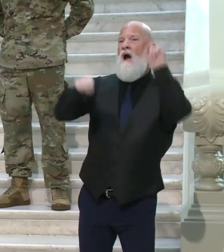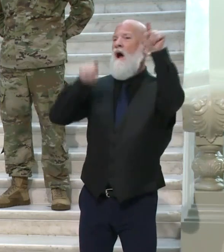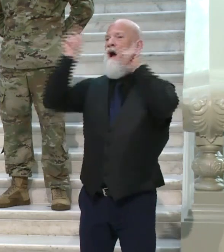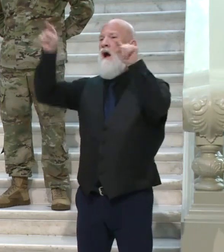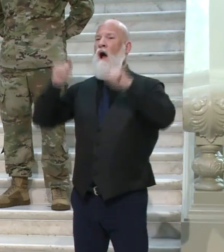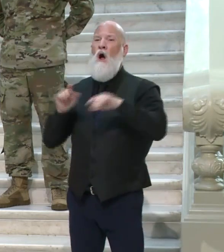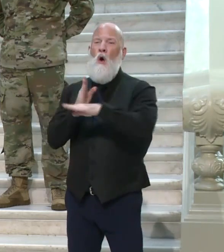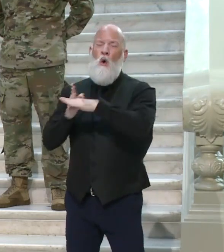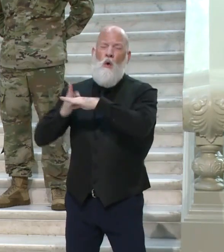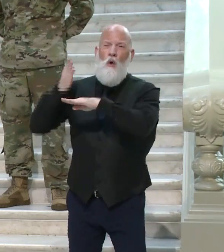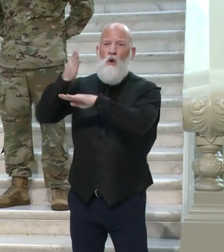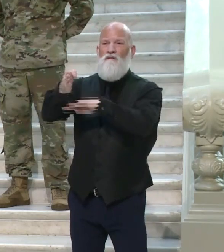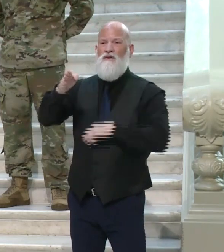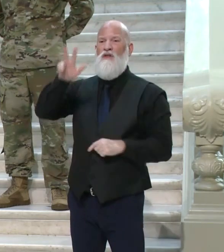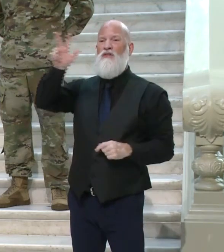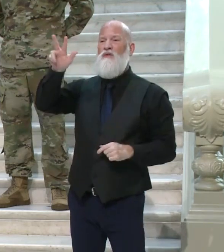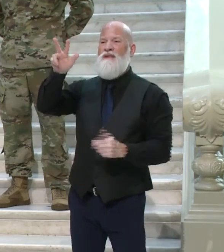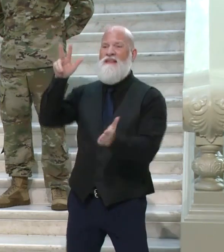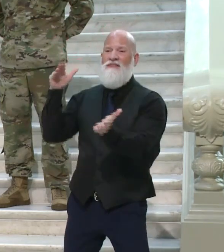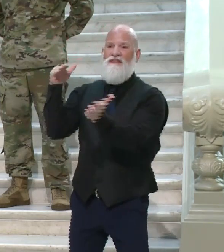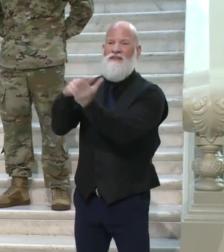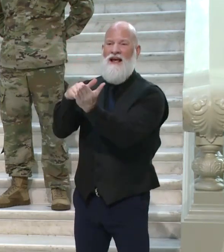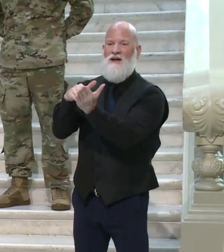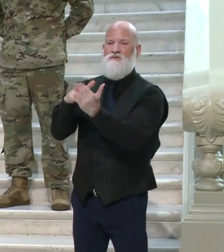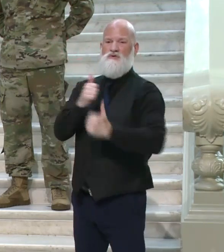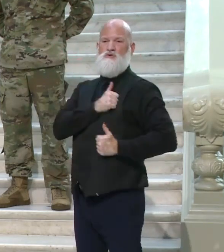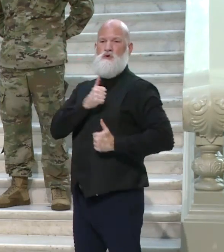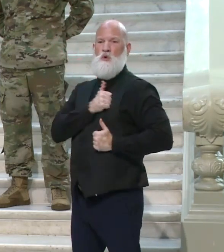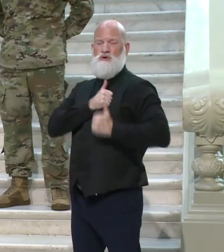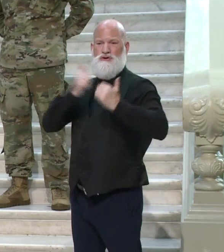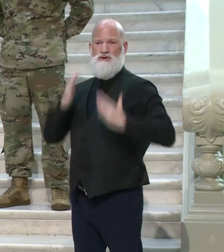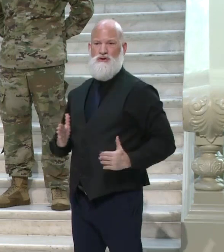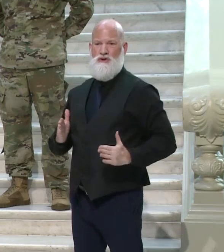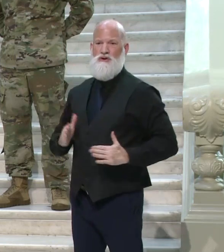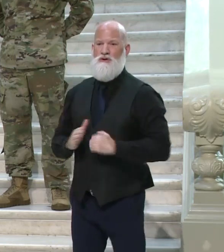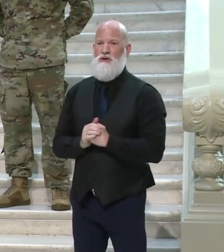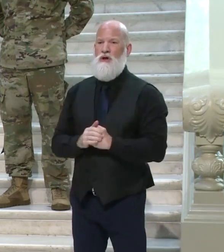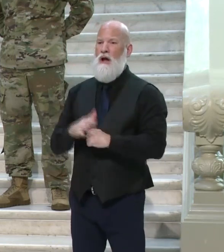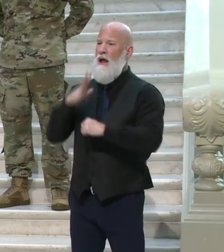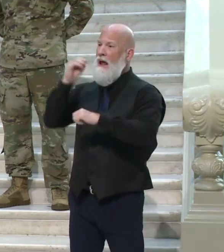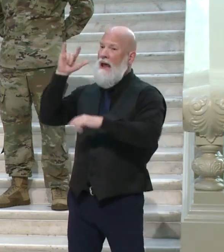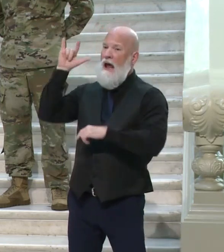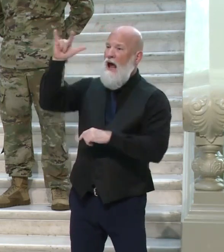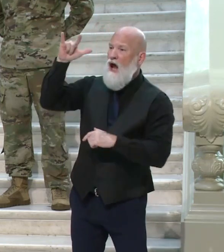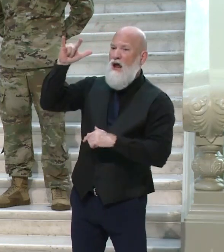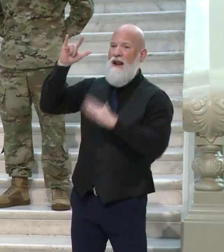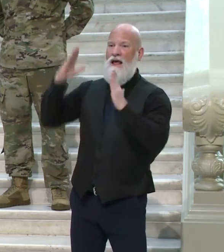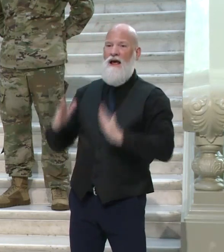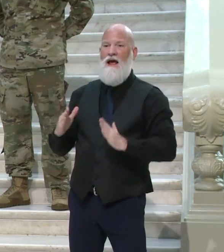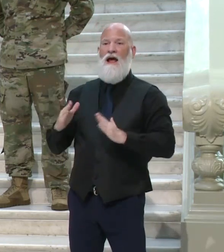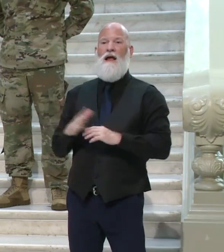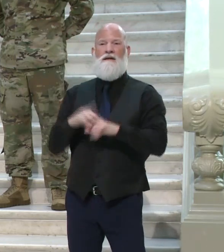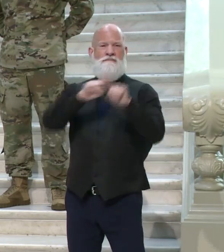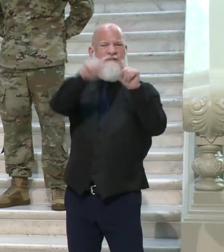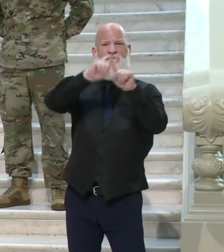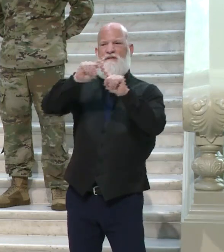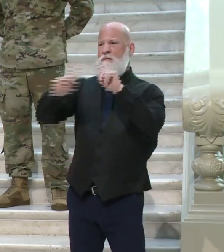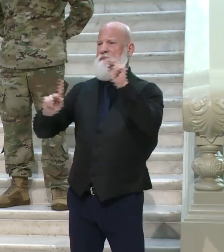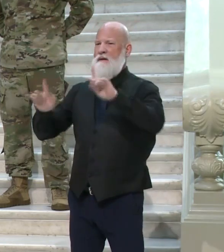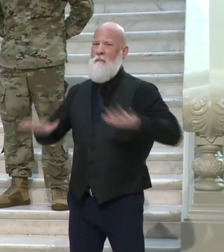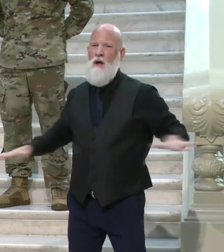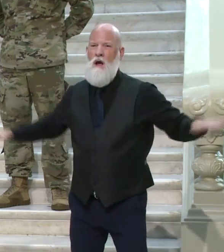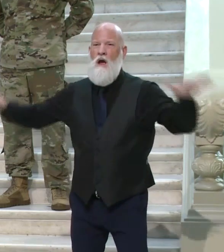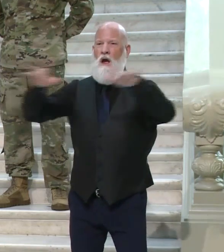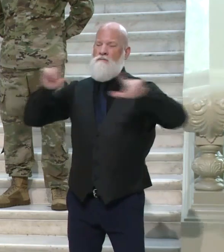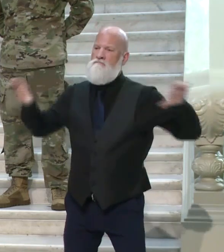3,145 soldiers, airmen, and State Defense Force personnel engaged in the COVID-19 response